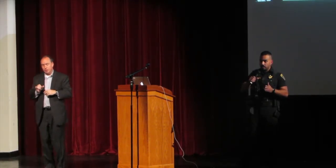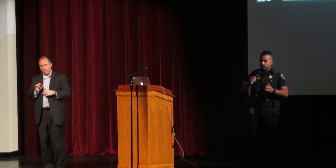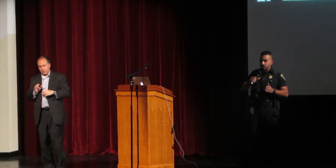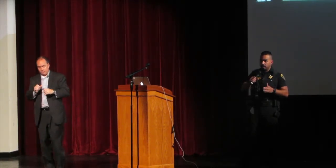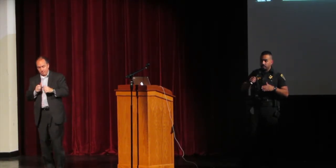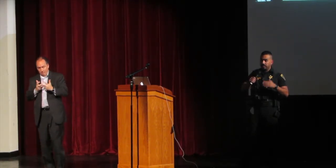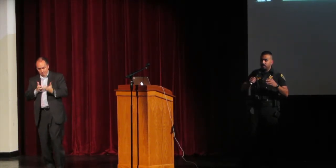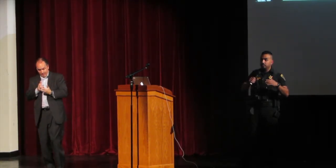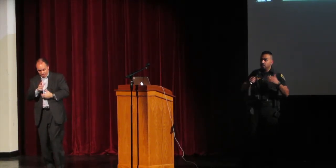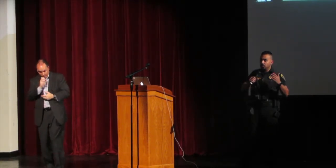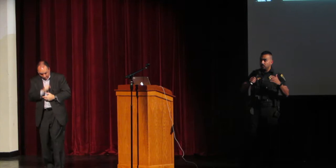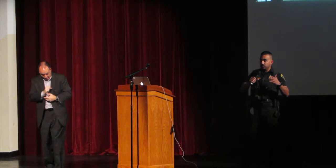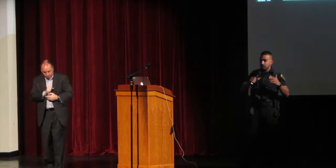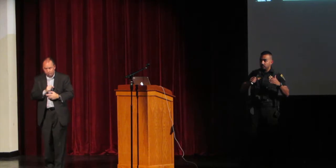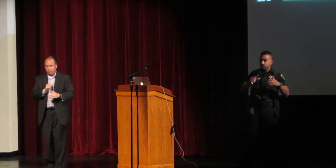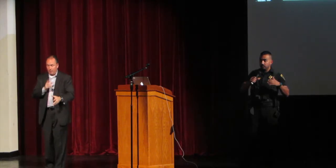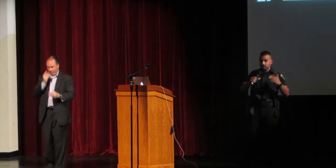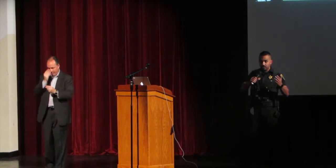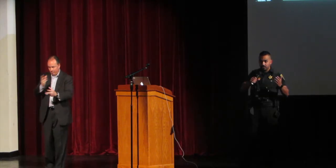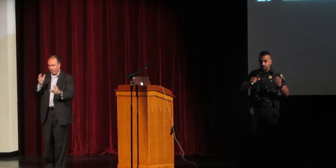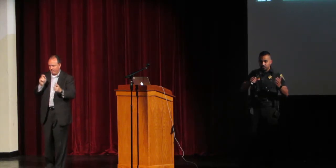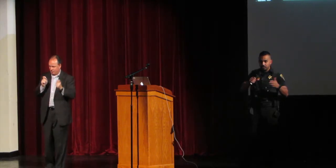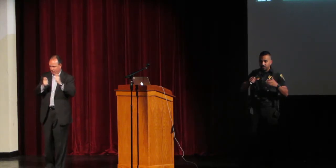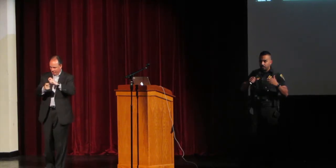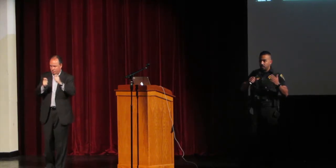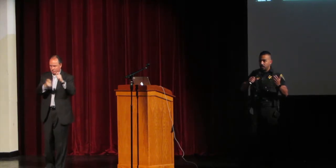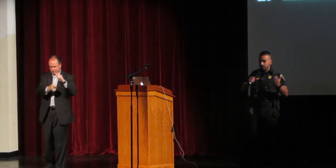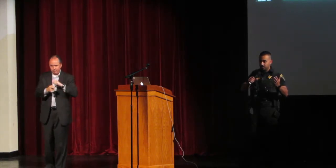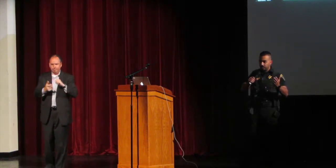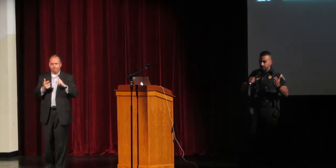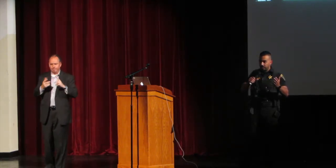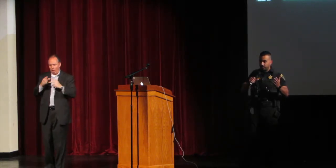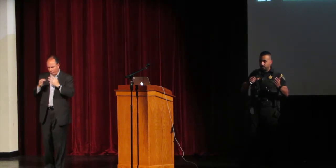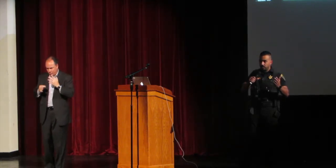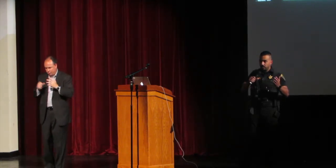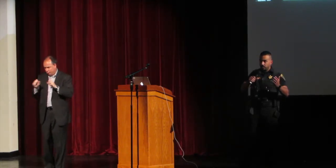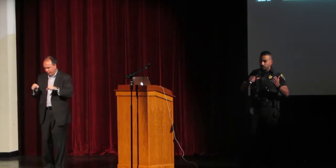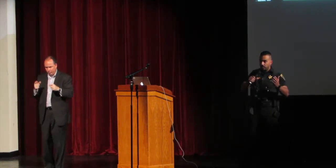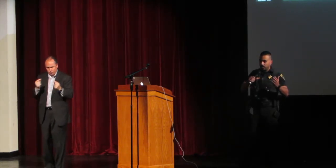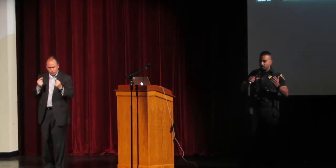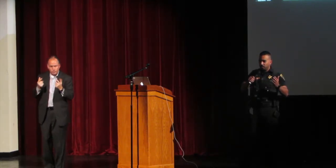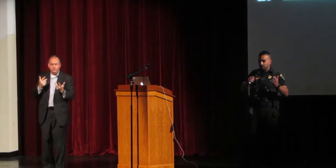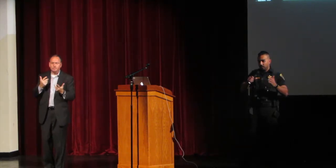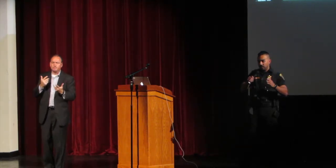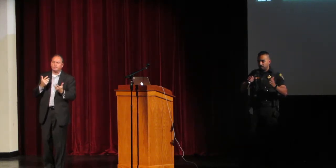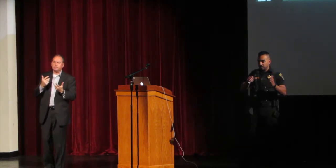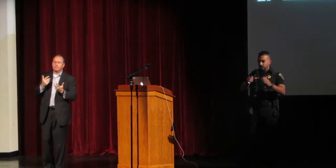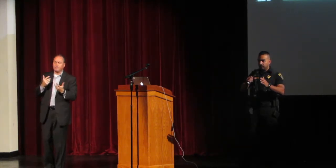students and letting them know of the changes that are being made, the options that they have,